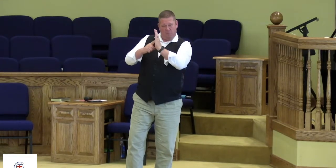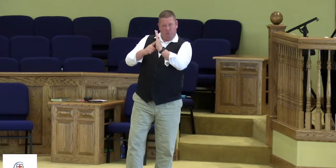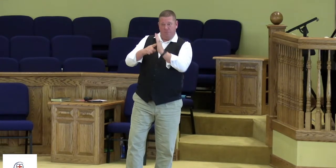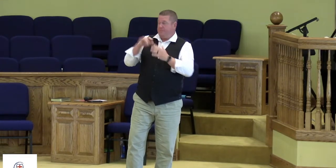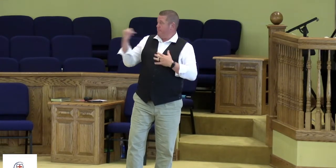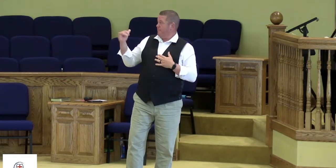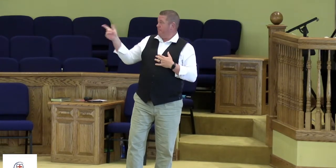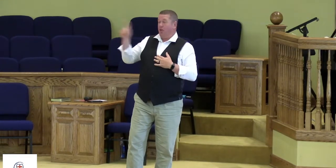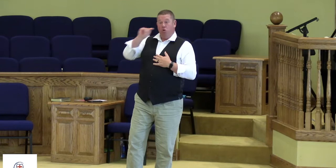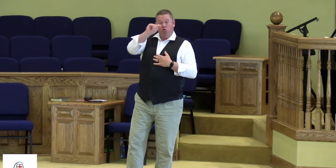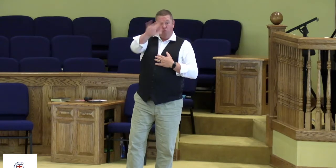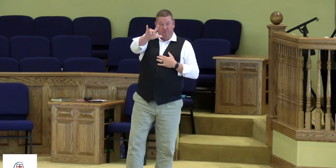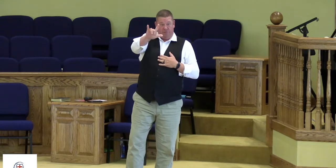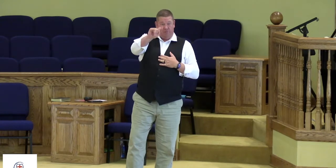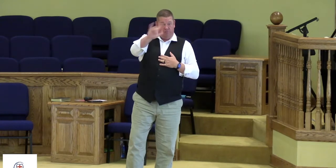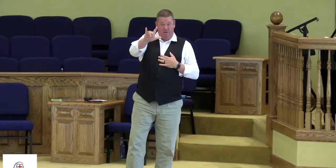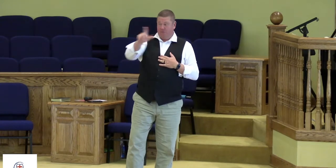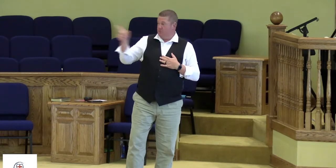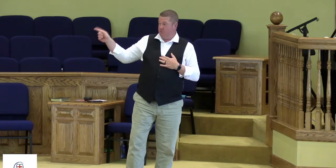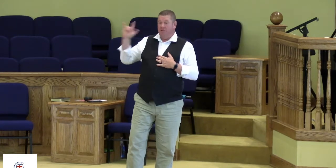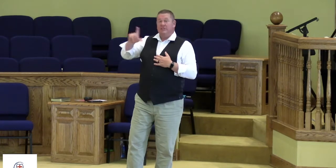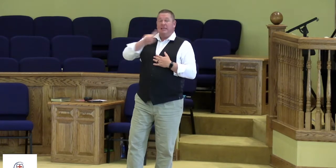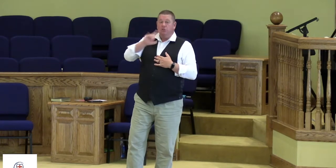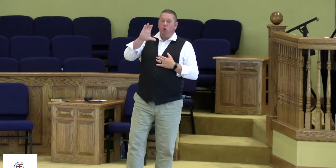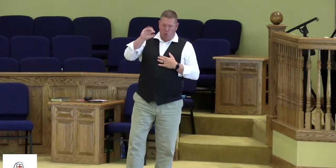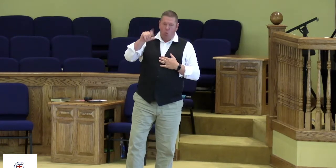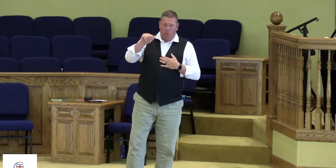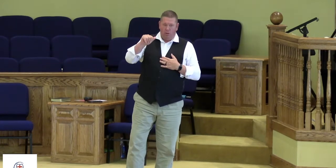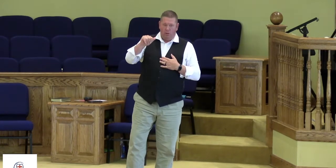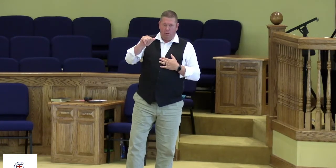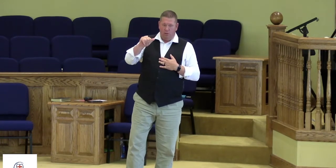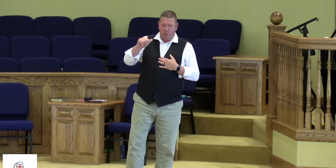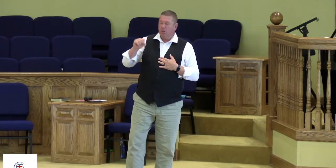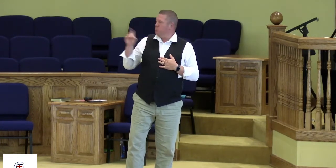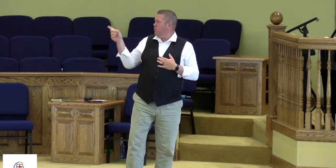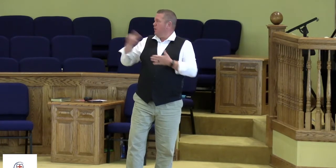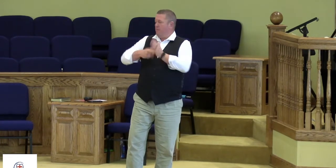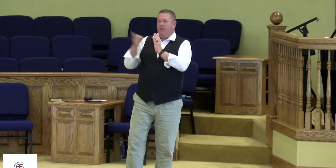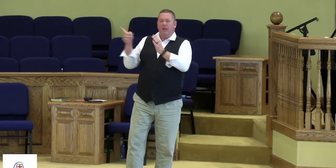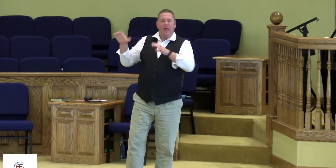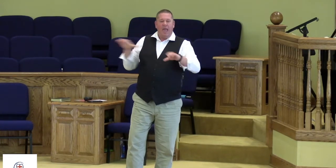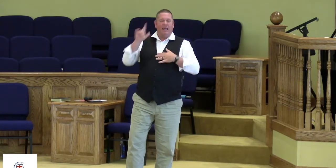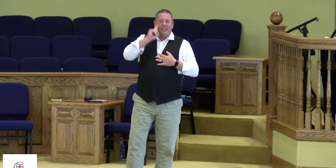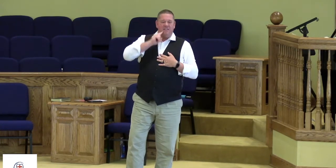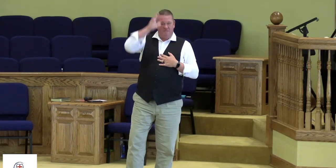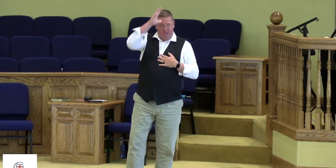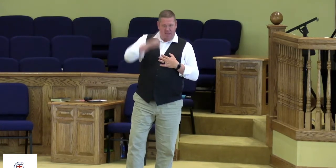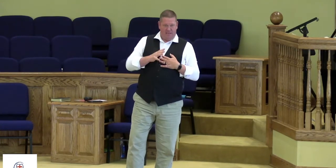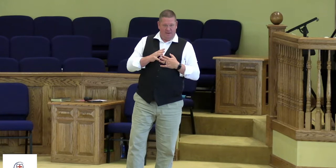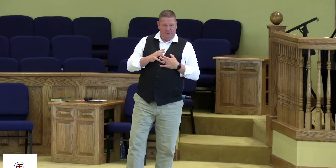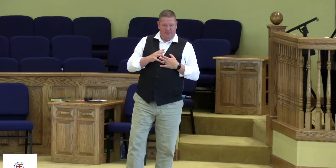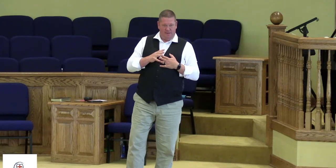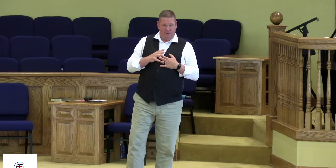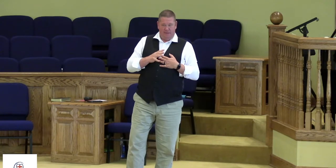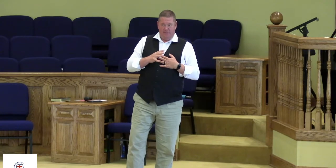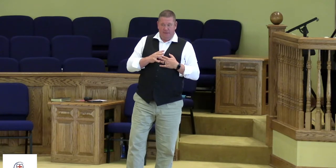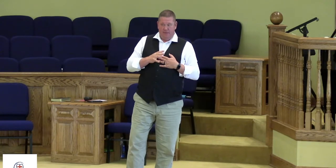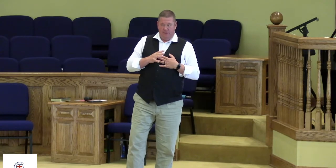this example, okay? So Travis, he's a coda, child of a deaf adult, which means he's gonna act like the deaf man